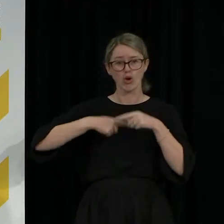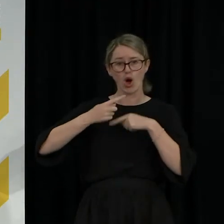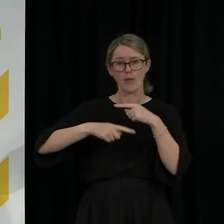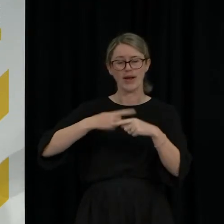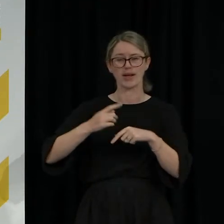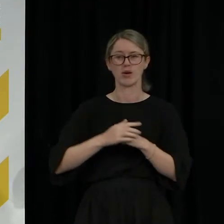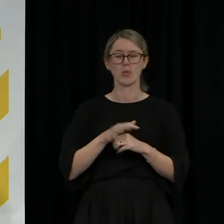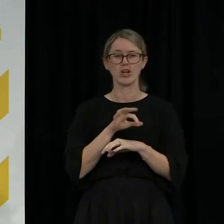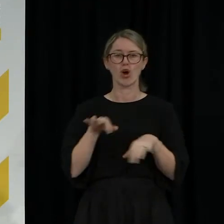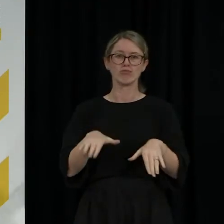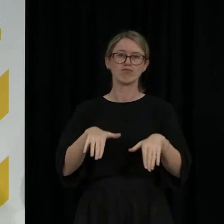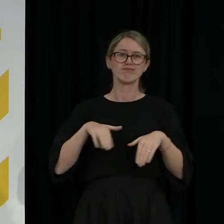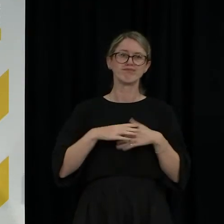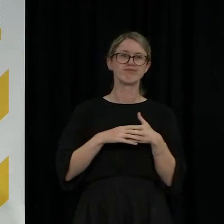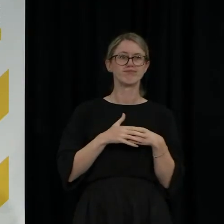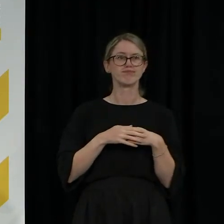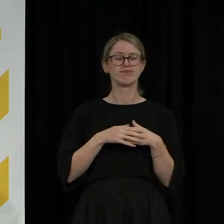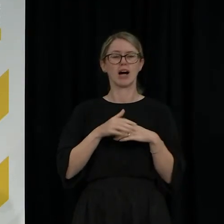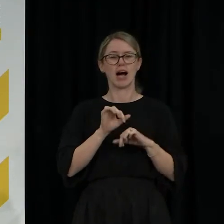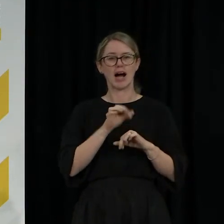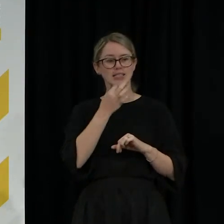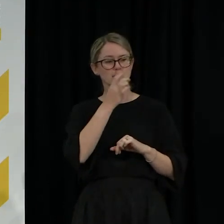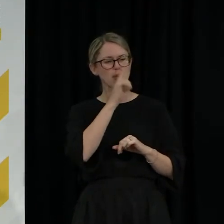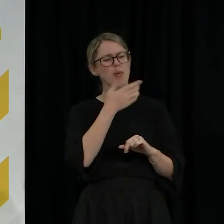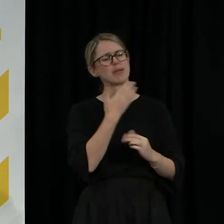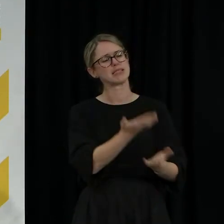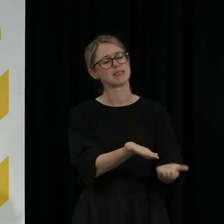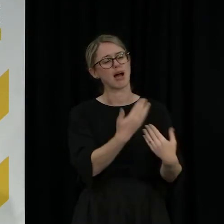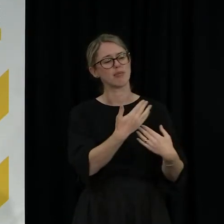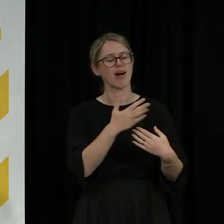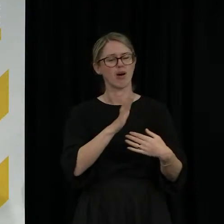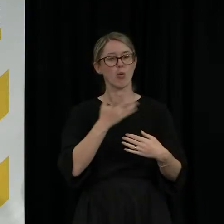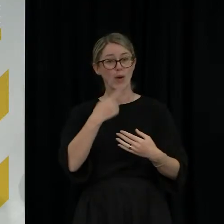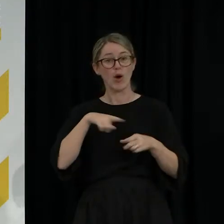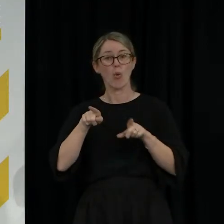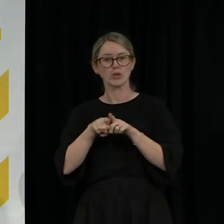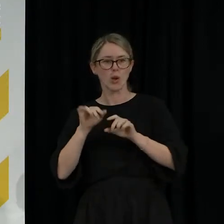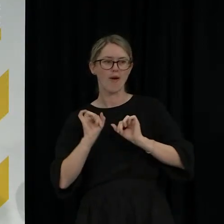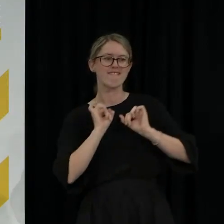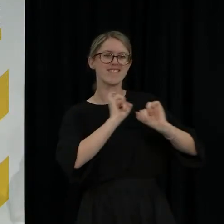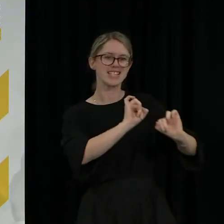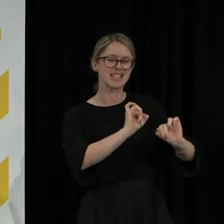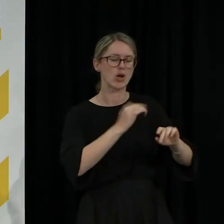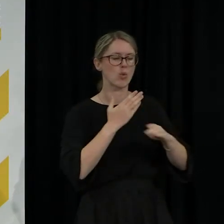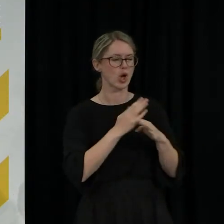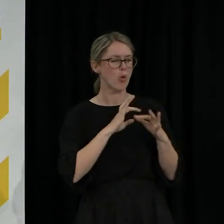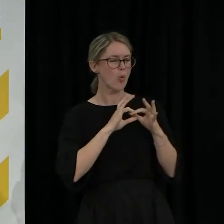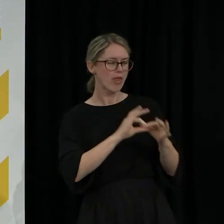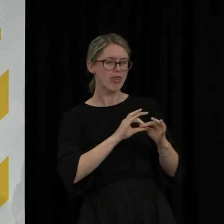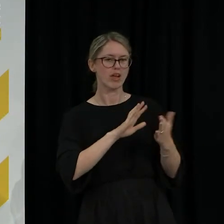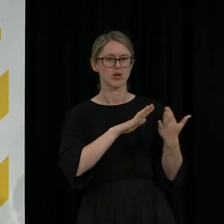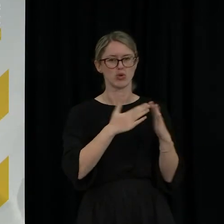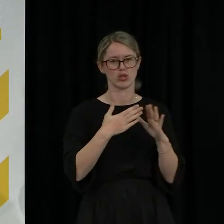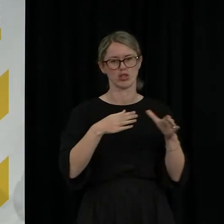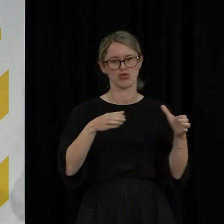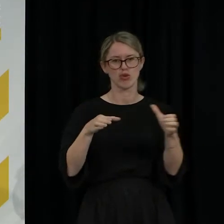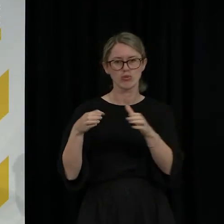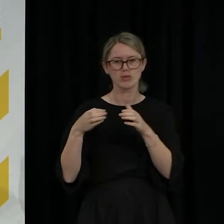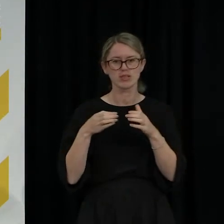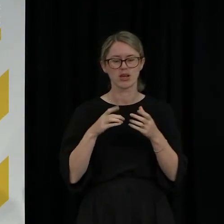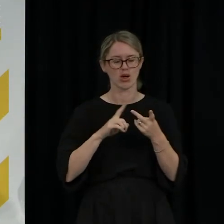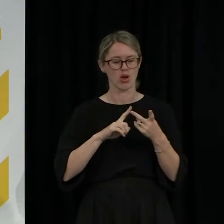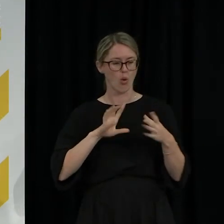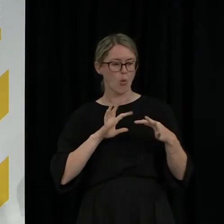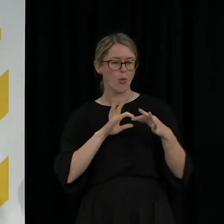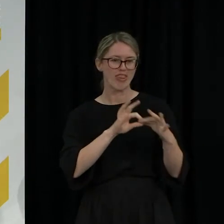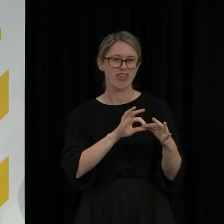not simply sitting back and asking people just to show up. We are actively working with community groups, with the